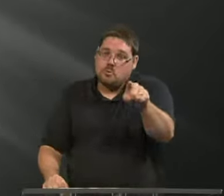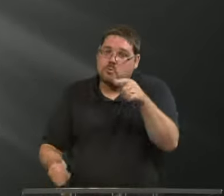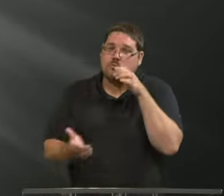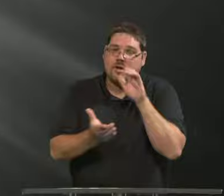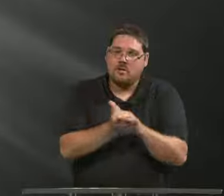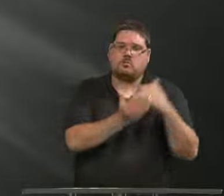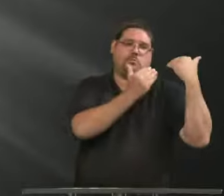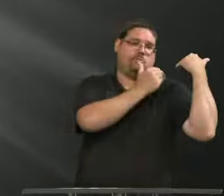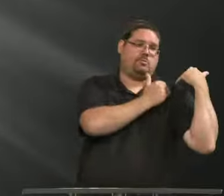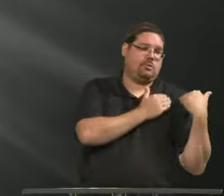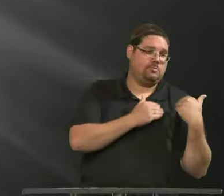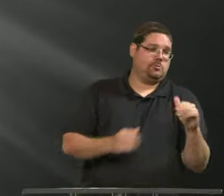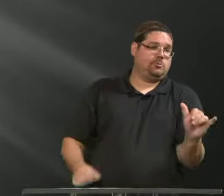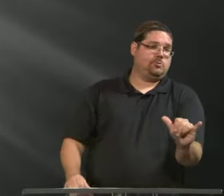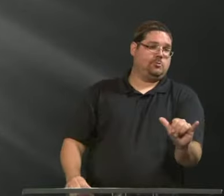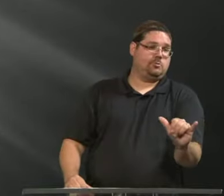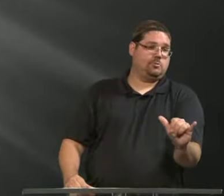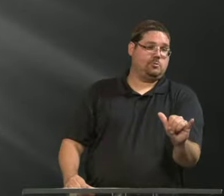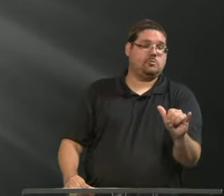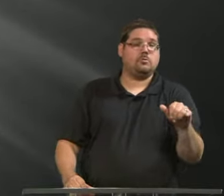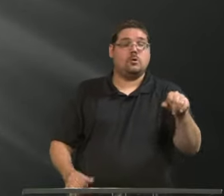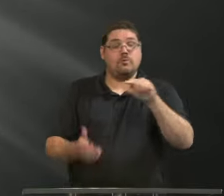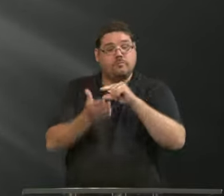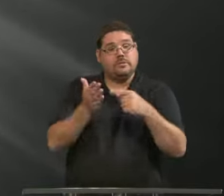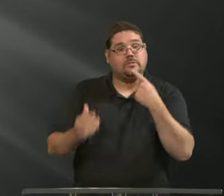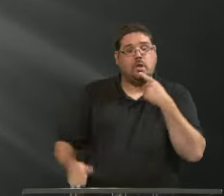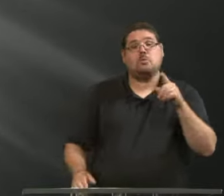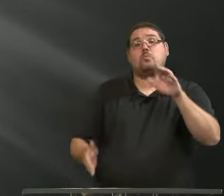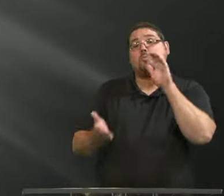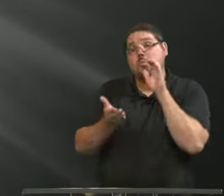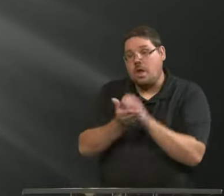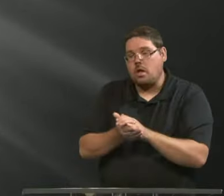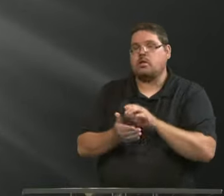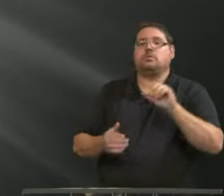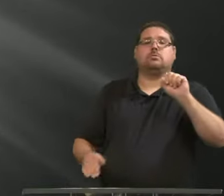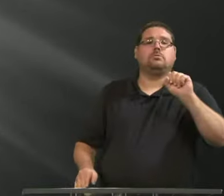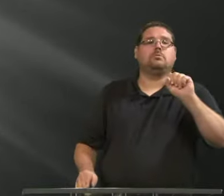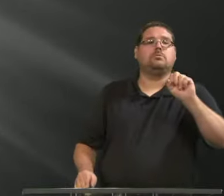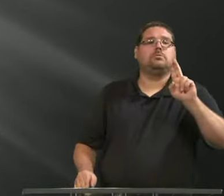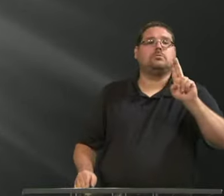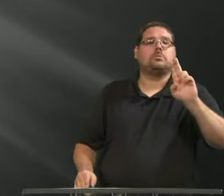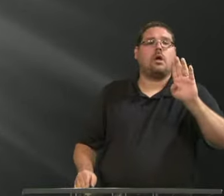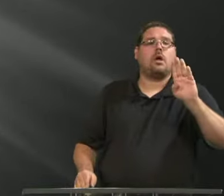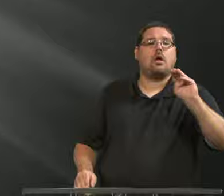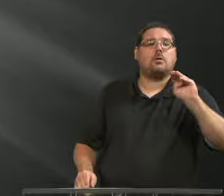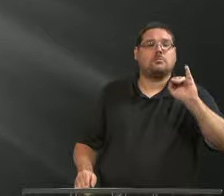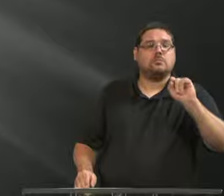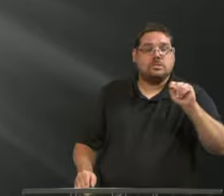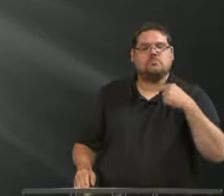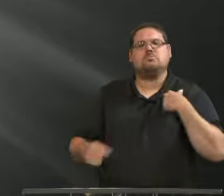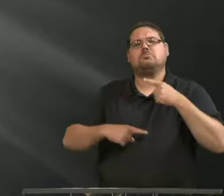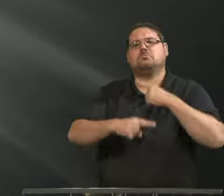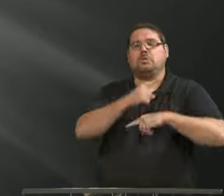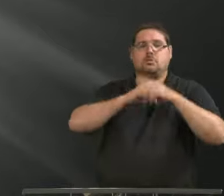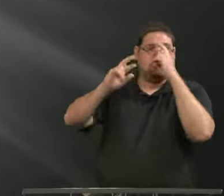her husband. Yes, the wife still has responsibility because the verse says the wife needs